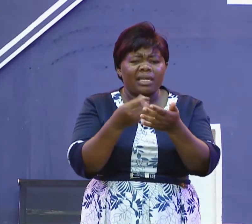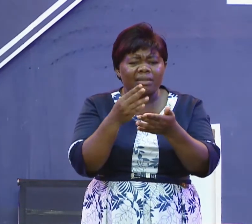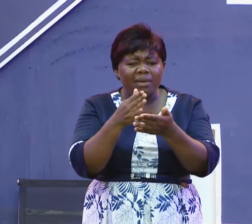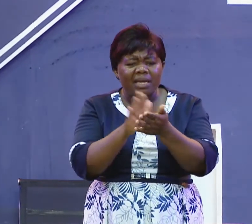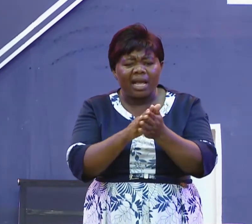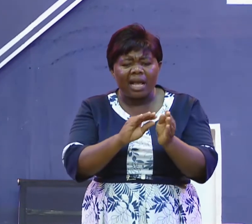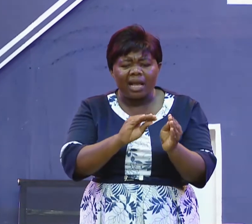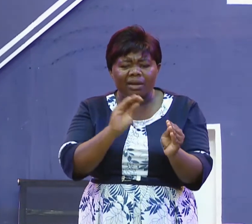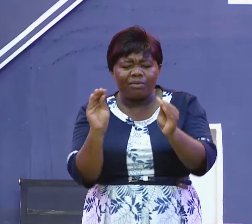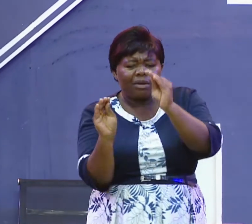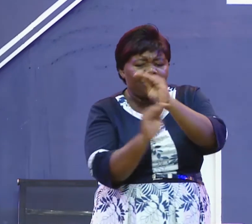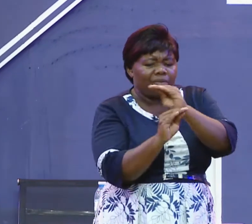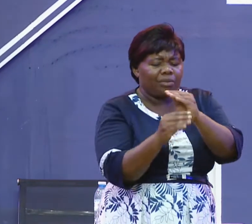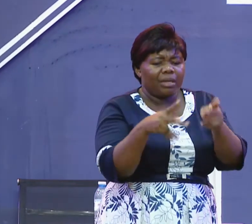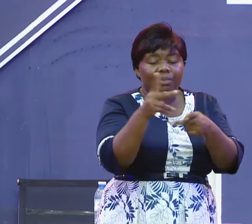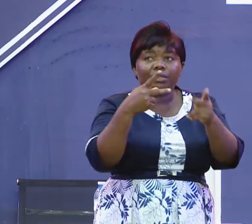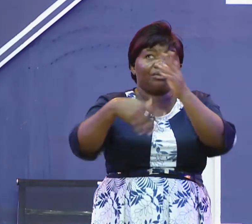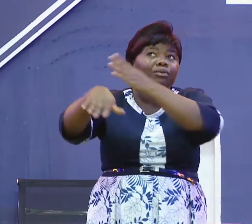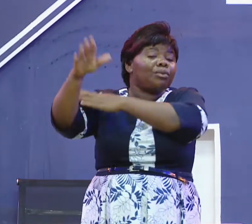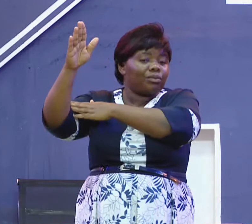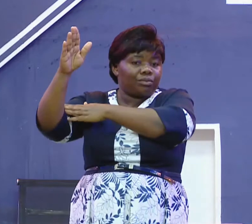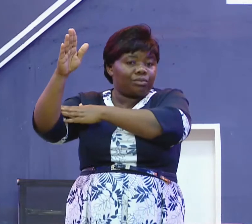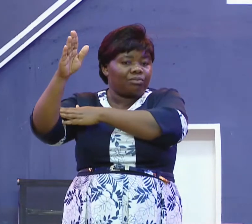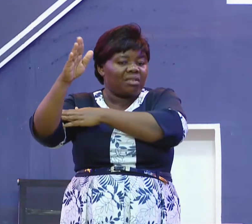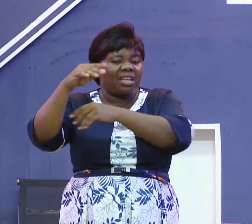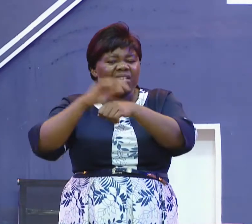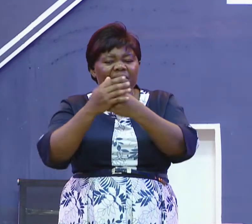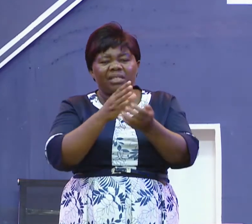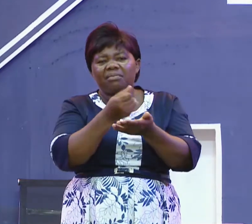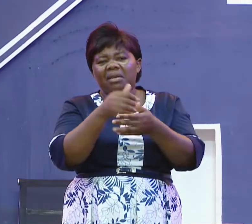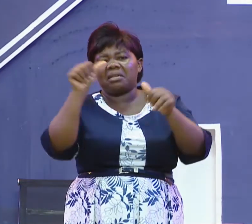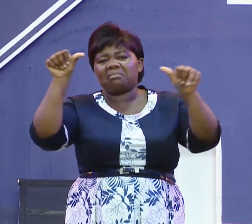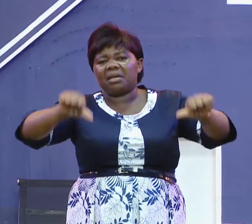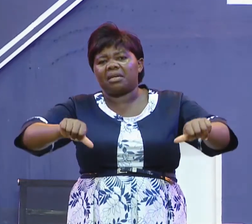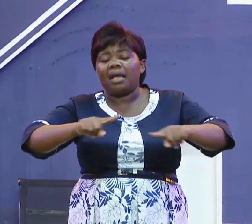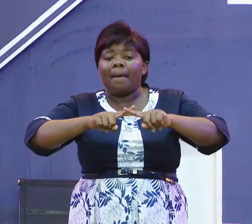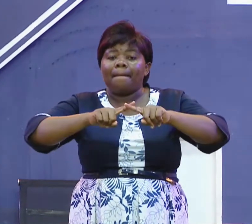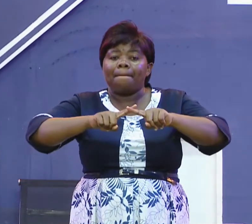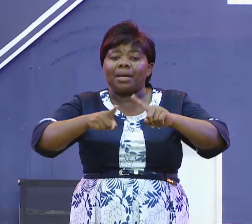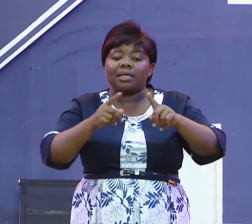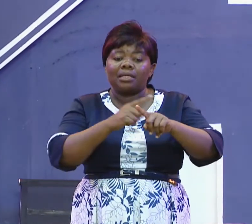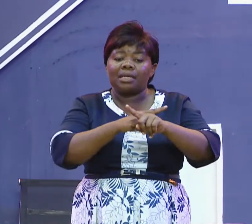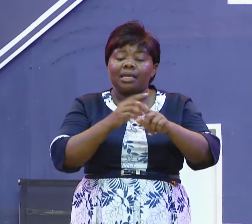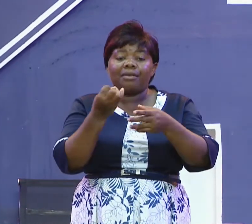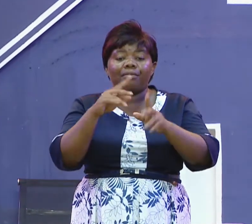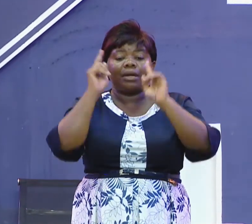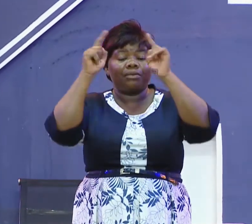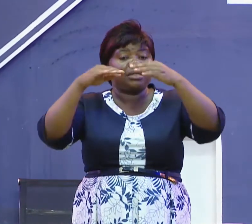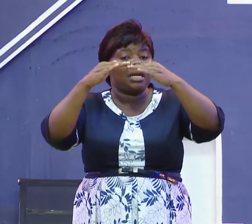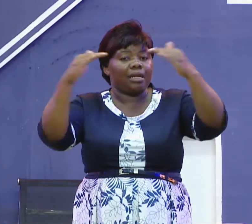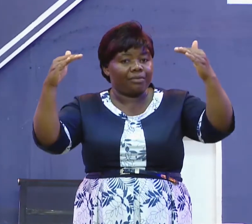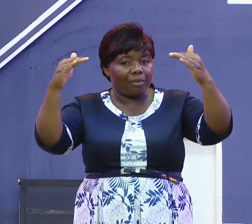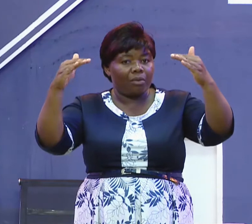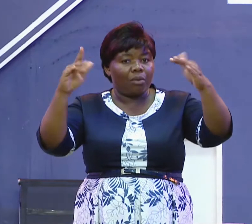you get money and put it in the position of God, that is what defiles it. But if we mount to a